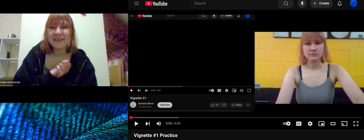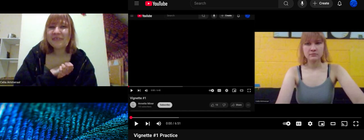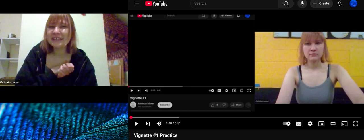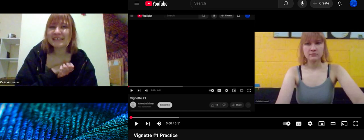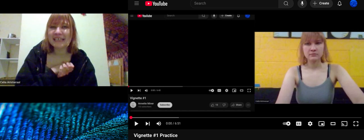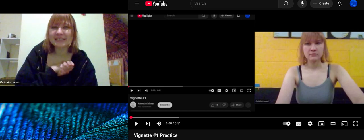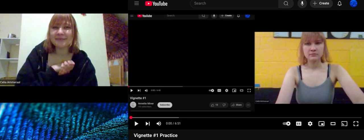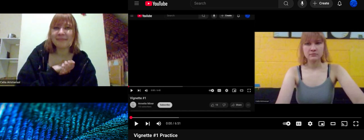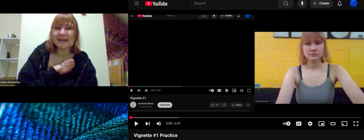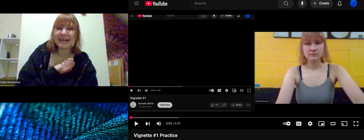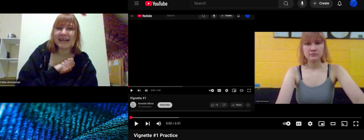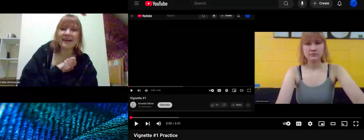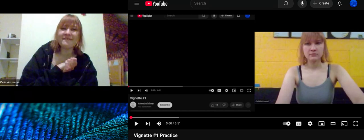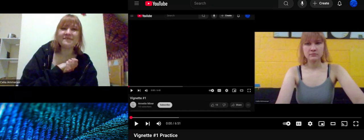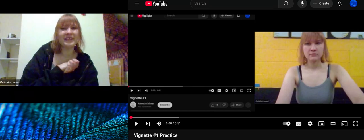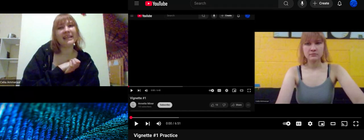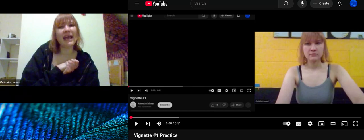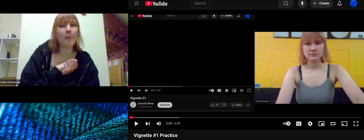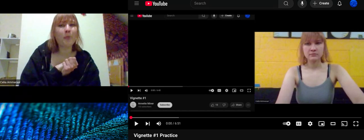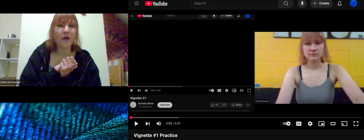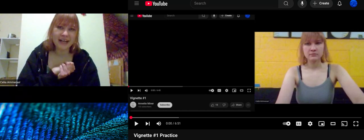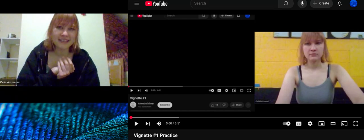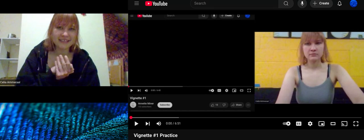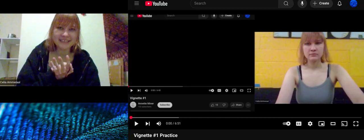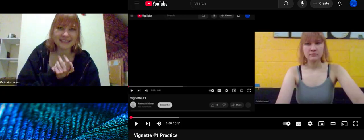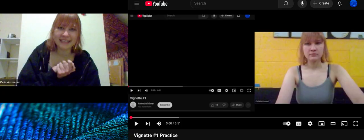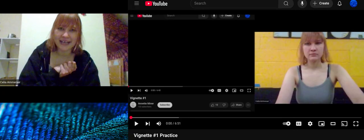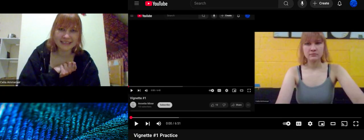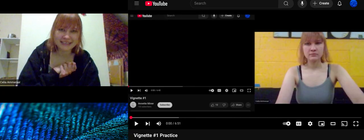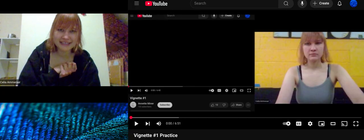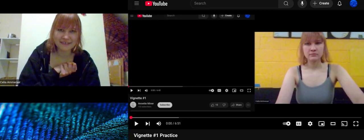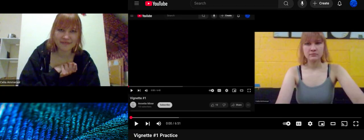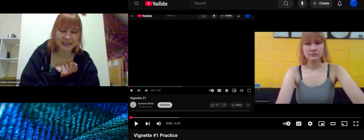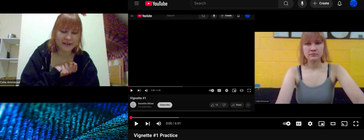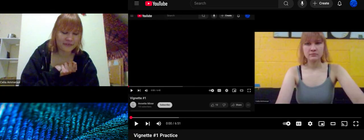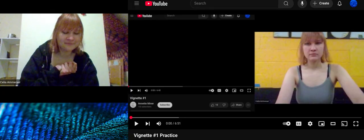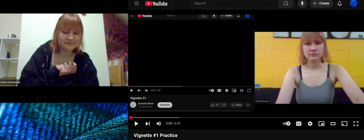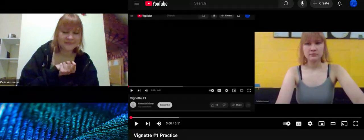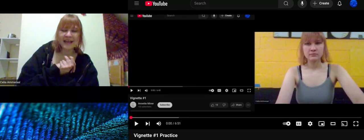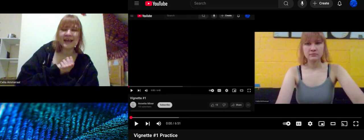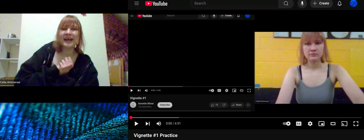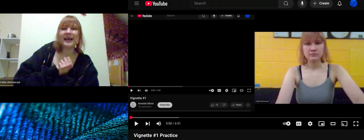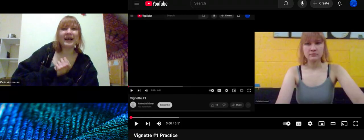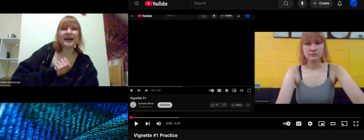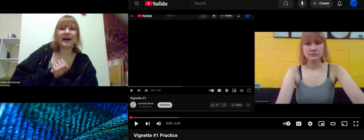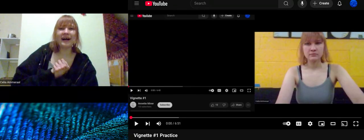Hello, hello. This is my vignette practice analysis video.